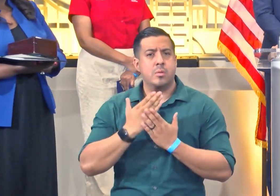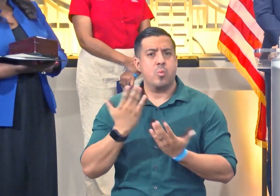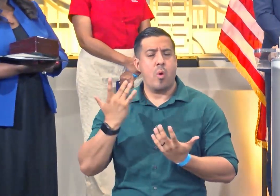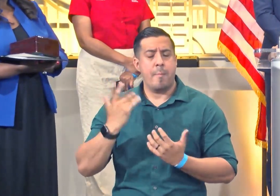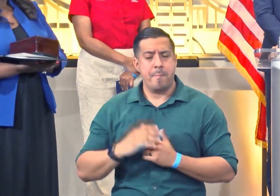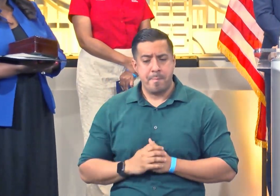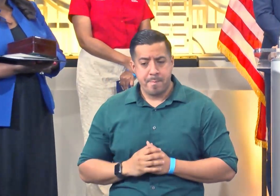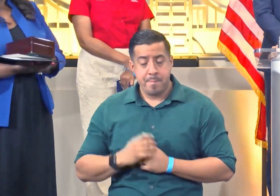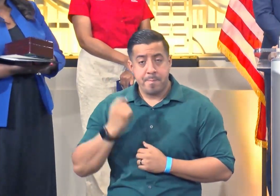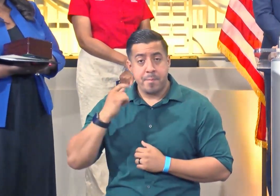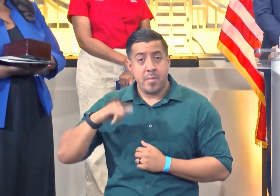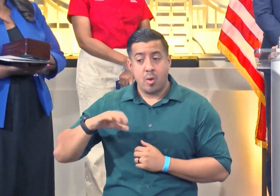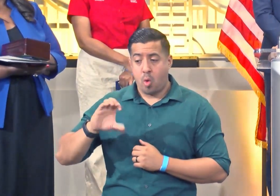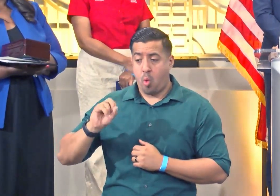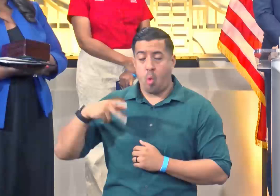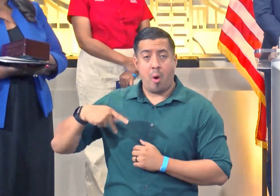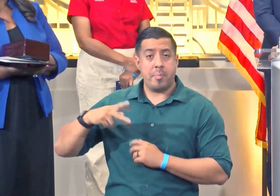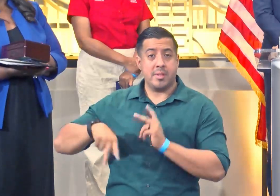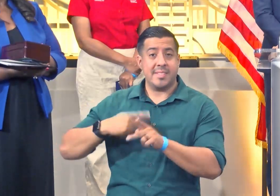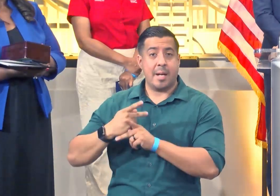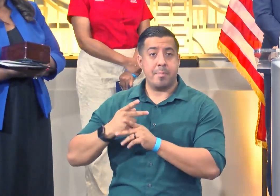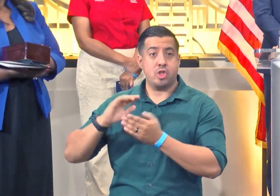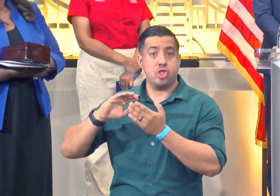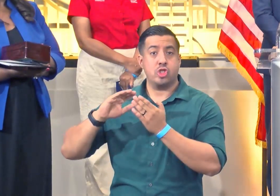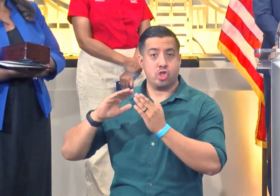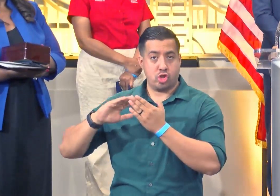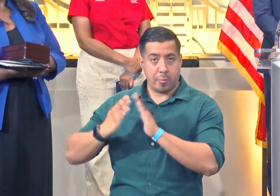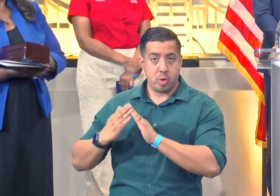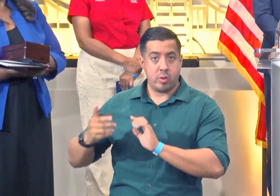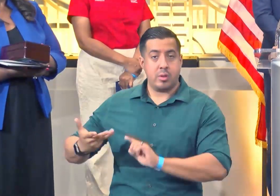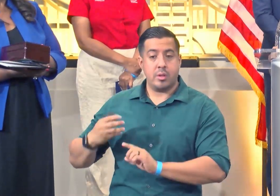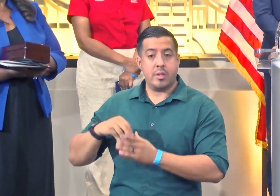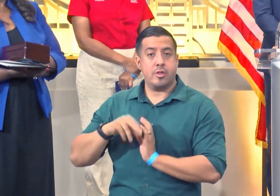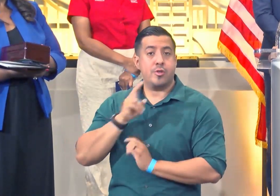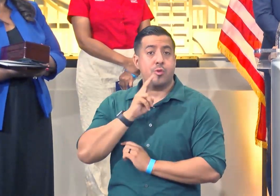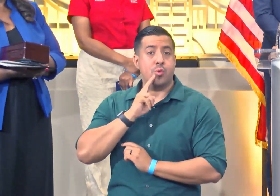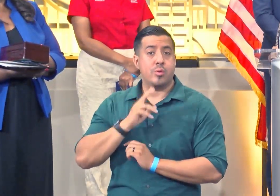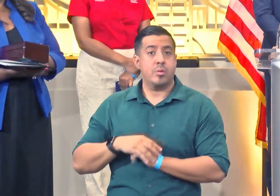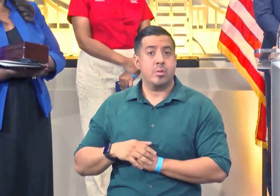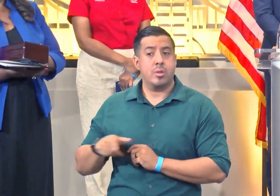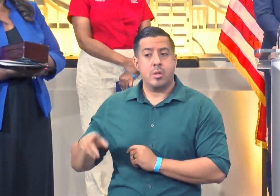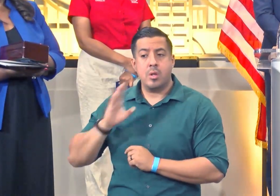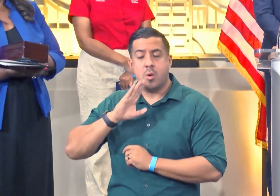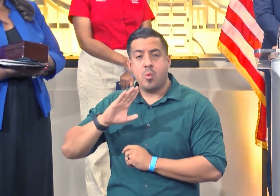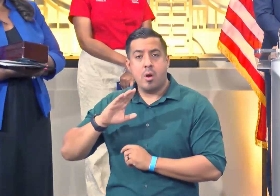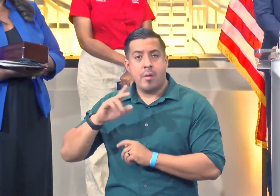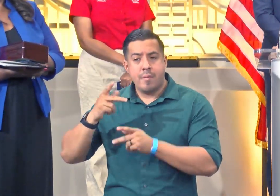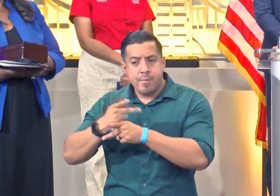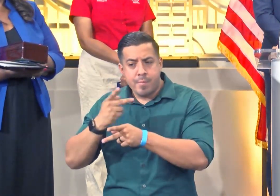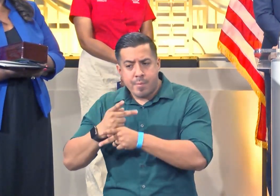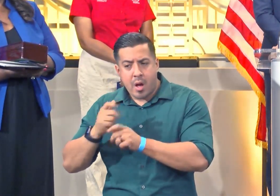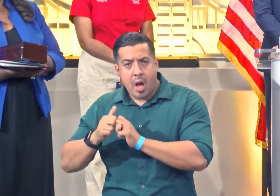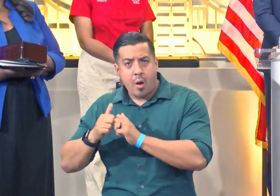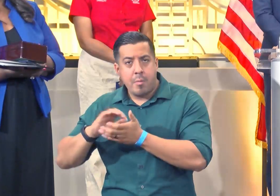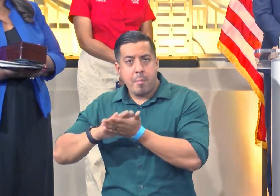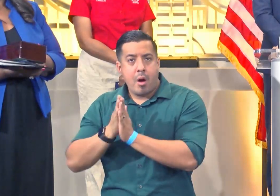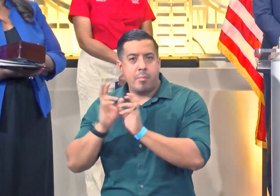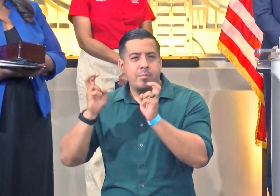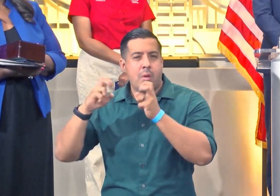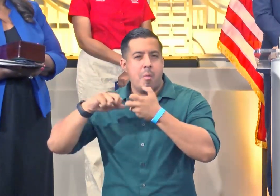corporate community, in this instance, corporate Houston, finds its way to be problem